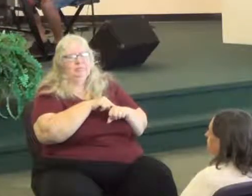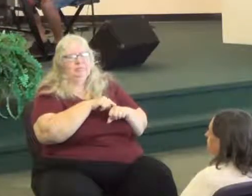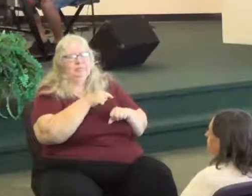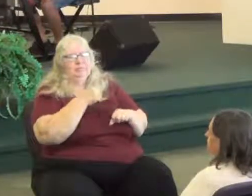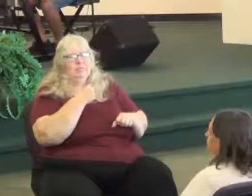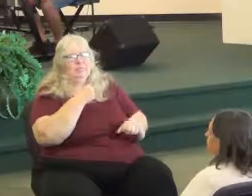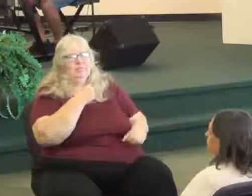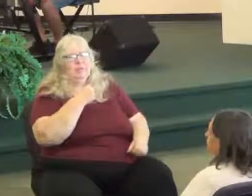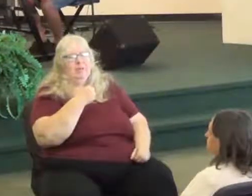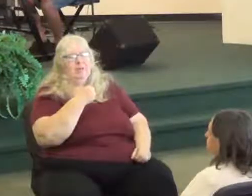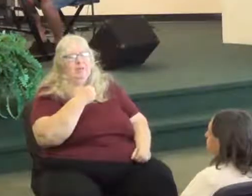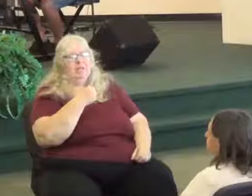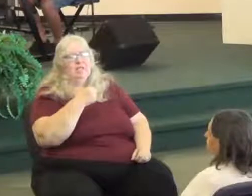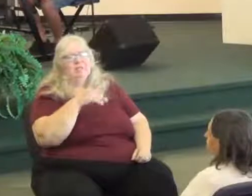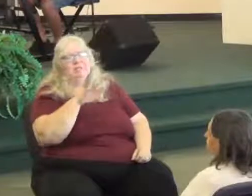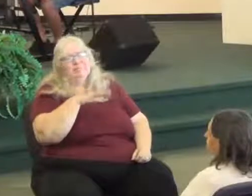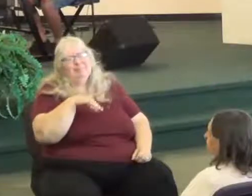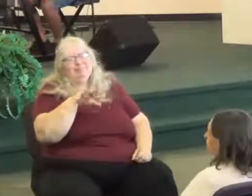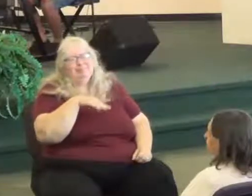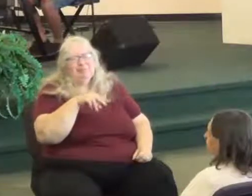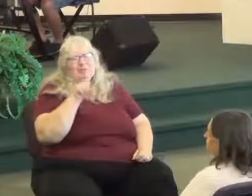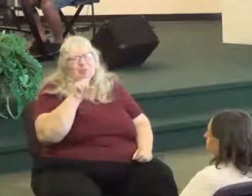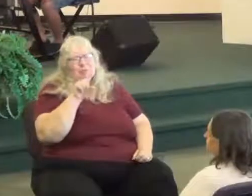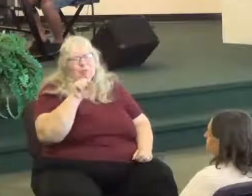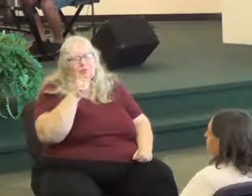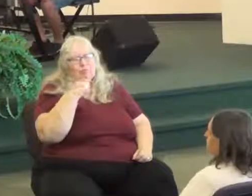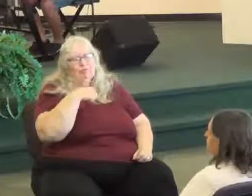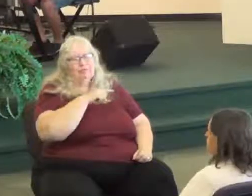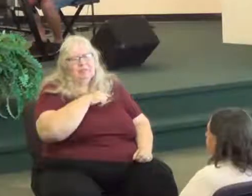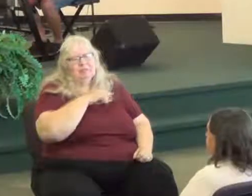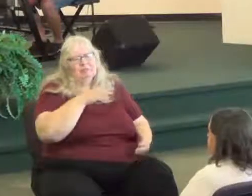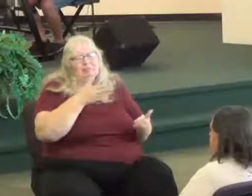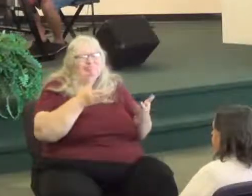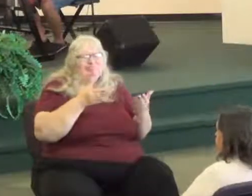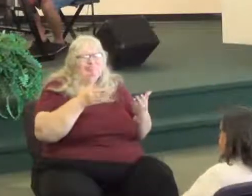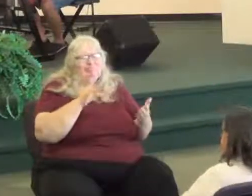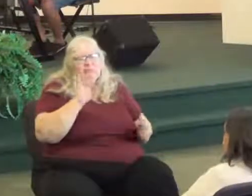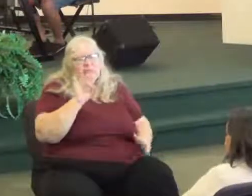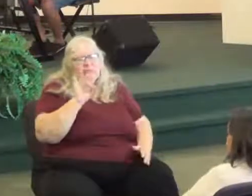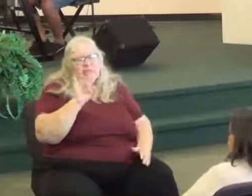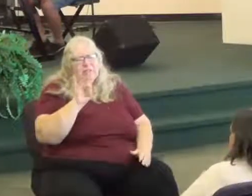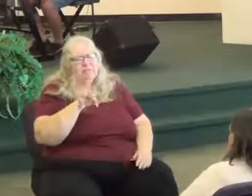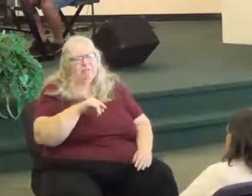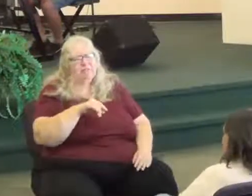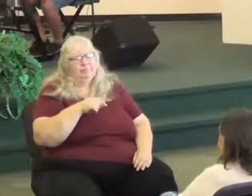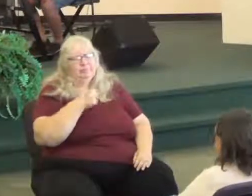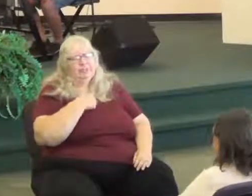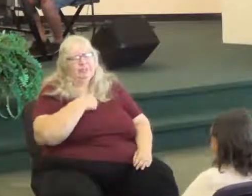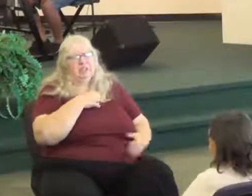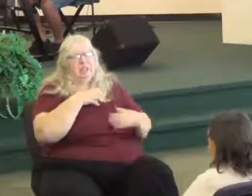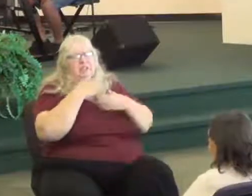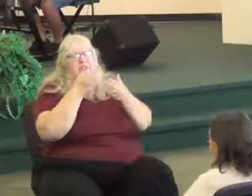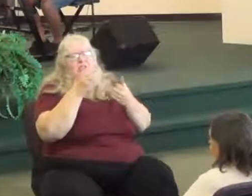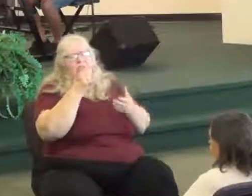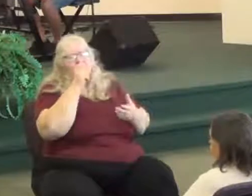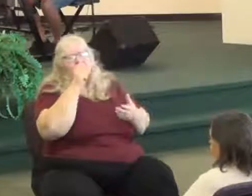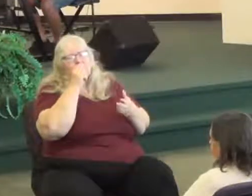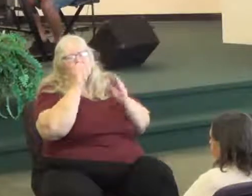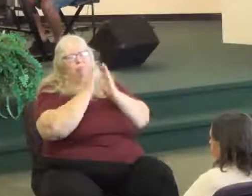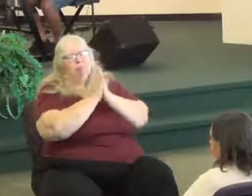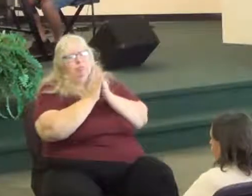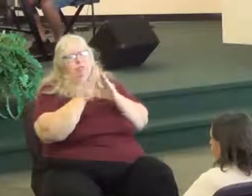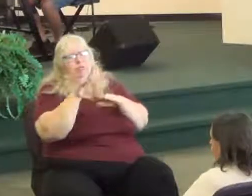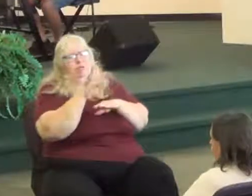And there was like 20 of us, 18 maybe. And I yelled out, "Who wants to pray over